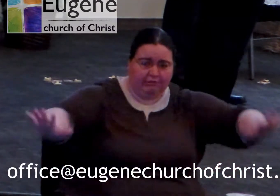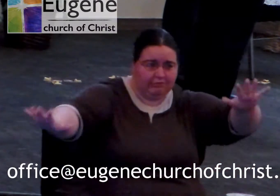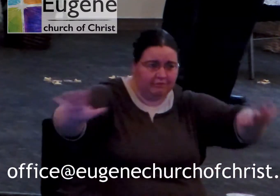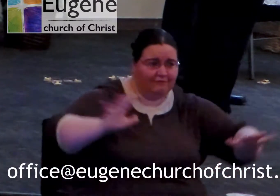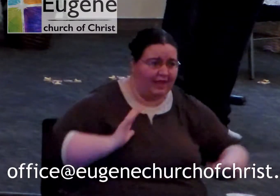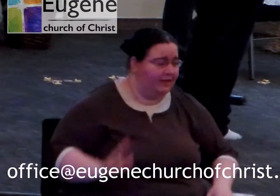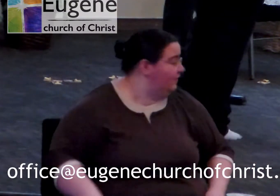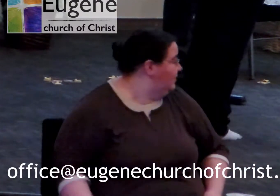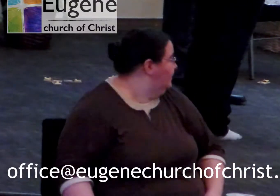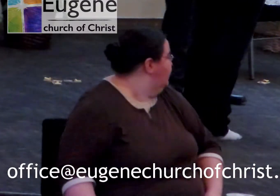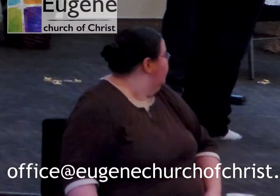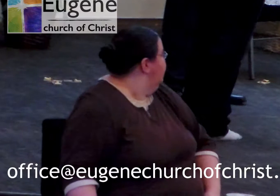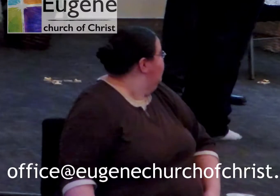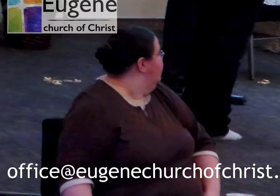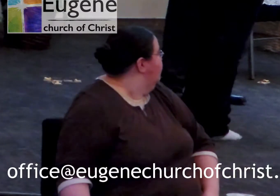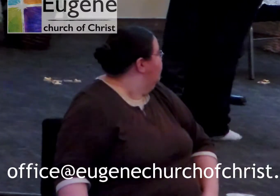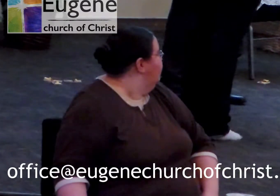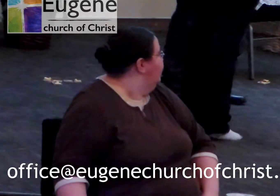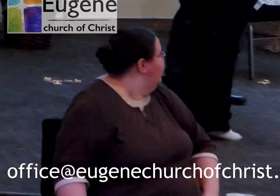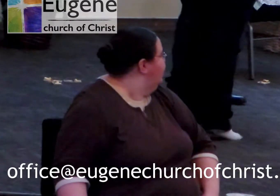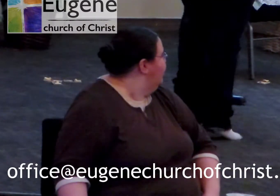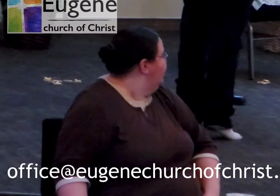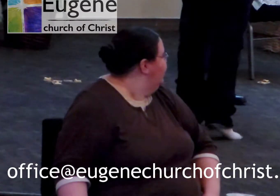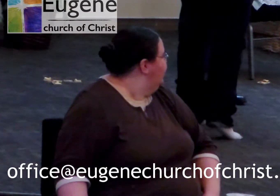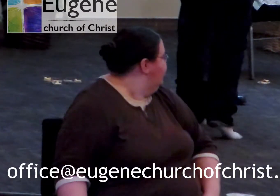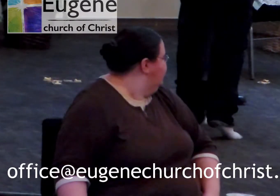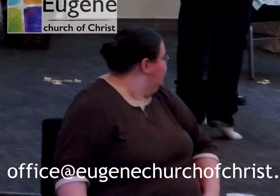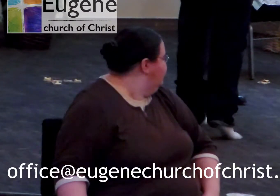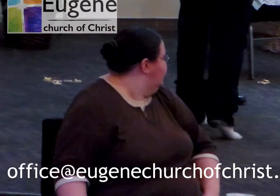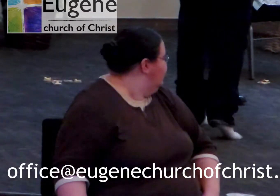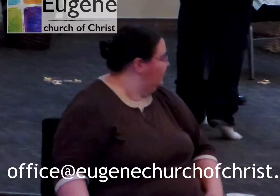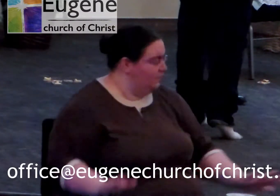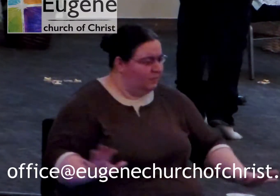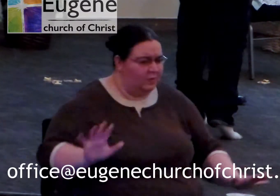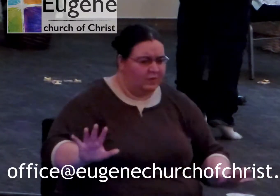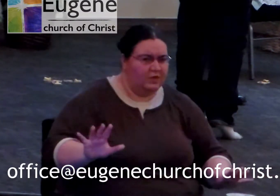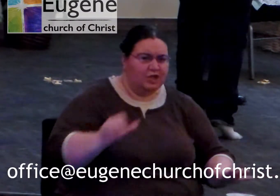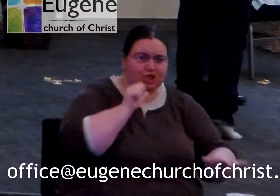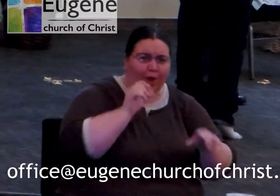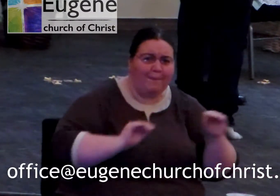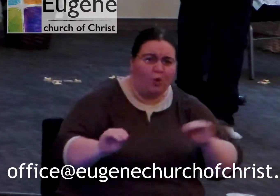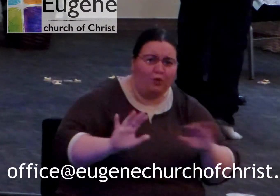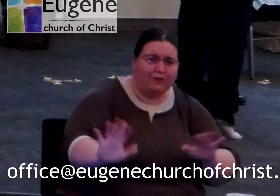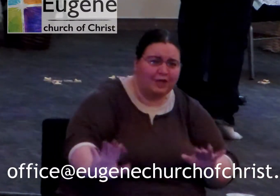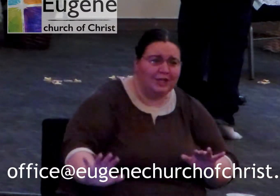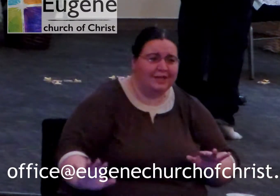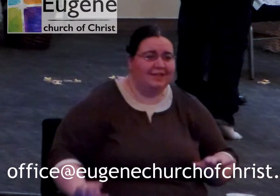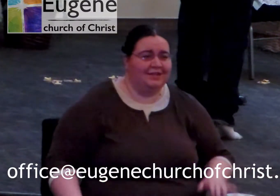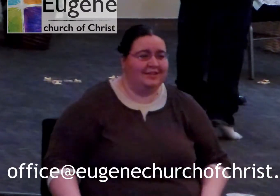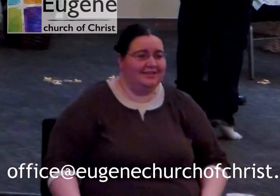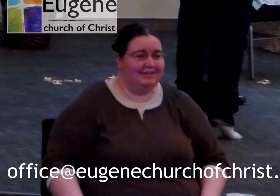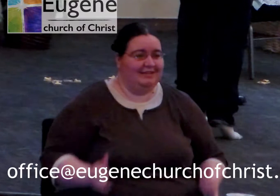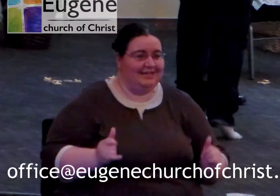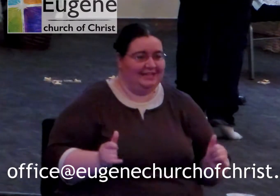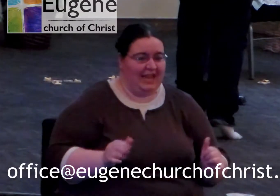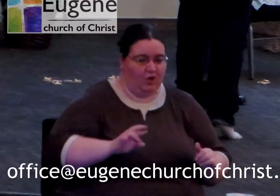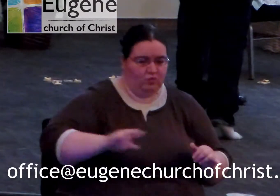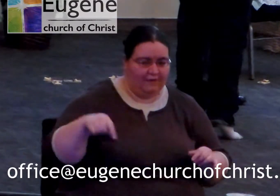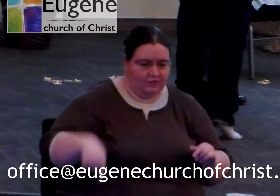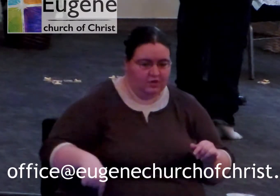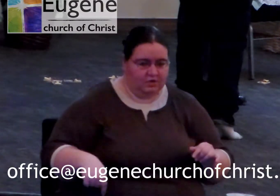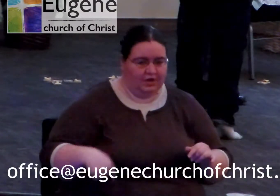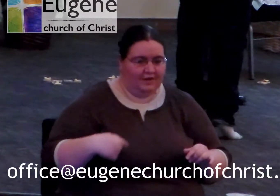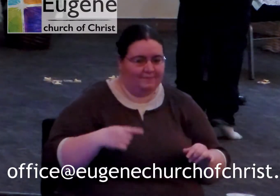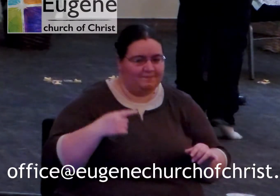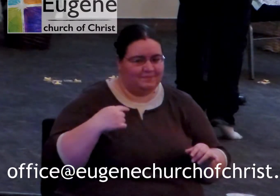foot's fine. Okay, back of your foot's fine. Thank you for asking, though. All right, whoa, don't move the right one yet. Okay, so we're going to go the right one. Now, I think you can go over this one pretty good. So you remember the